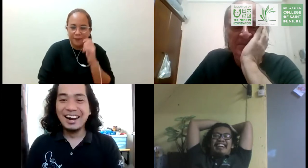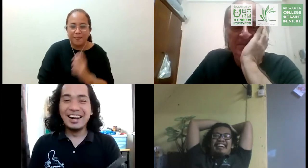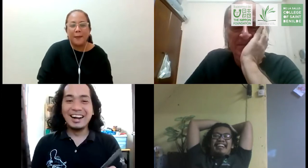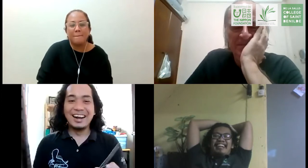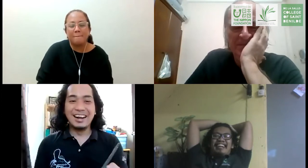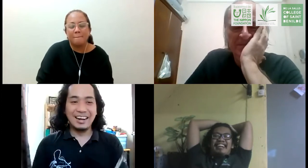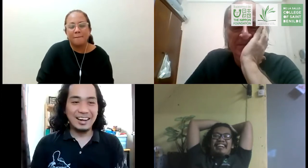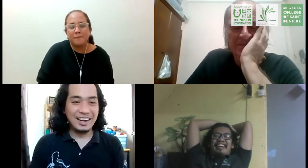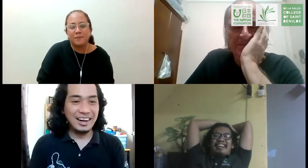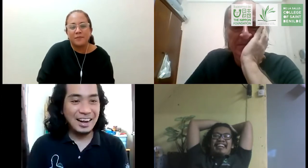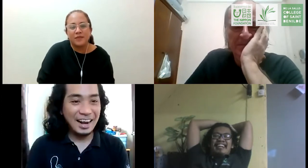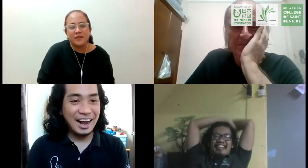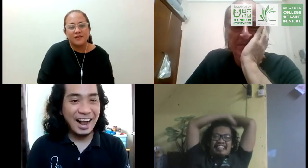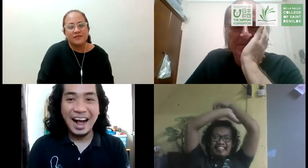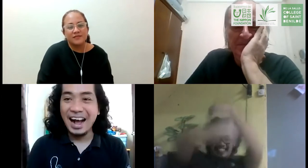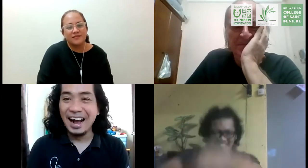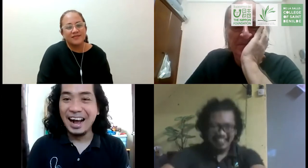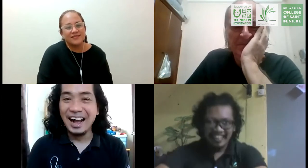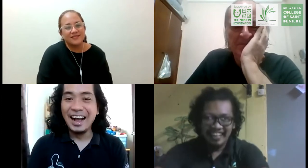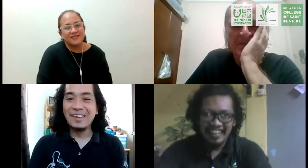it is pure perspective. That's what I'm talking about.